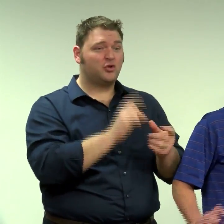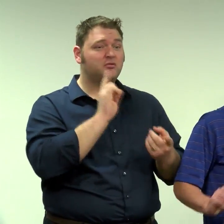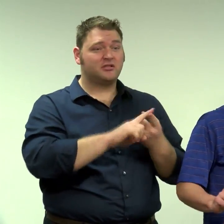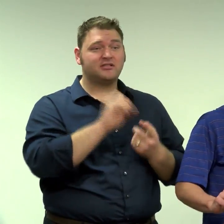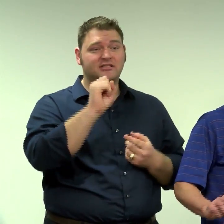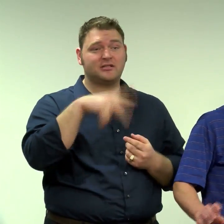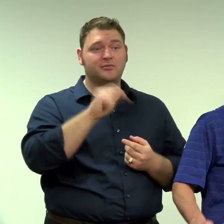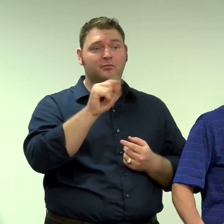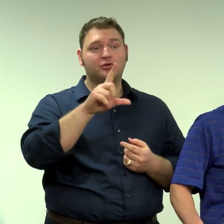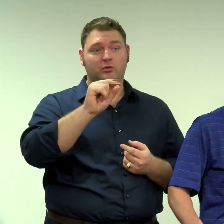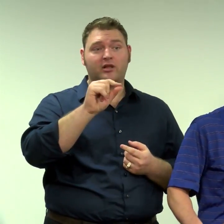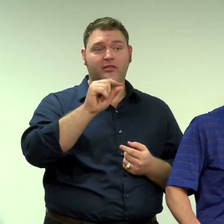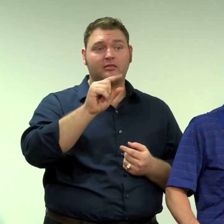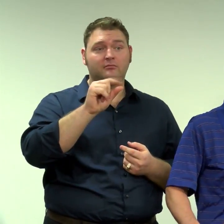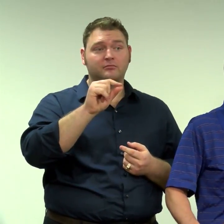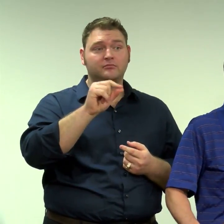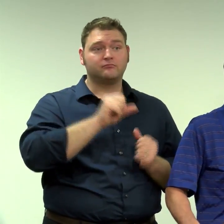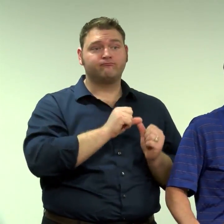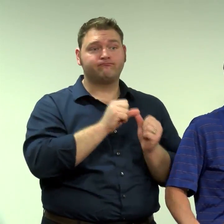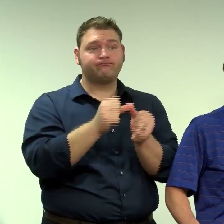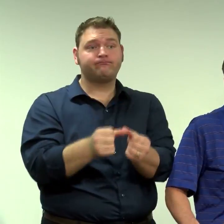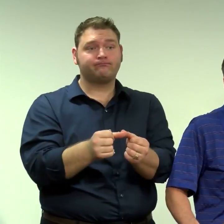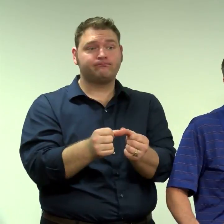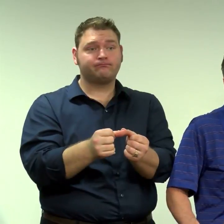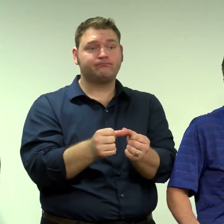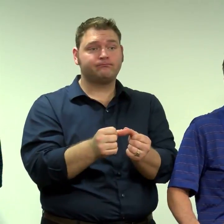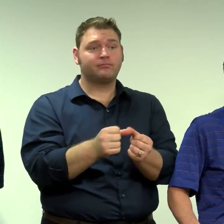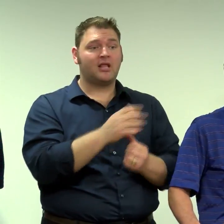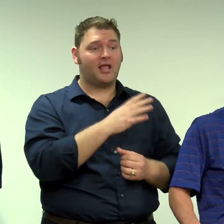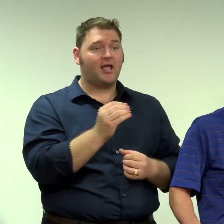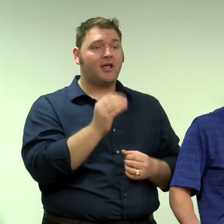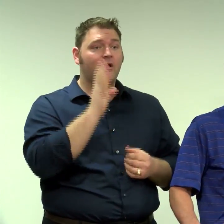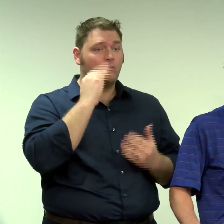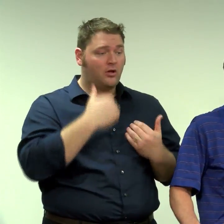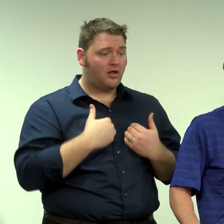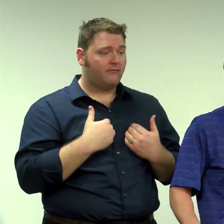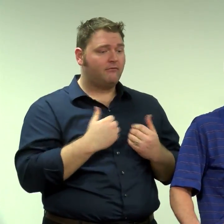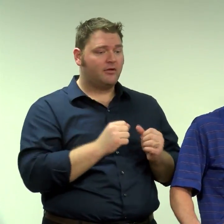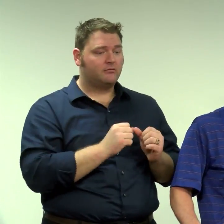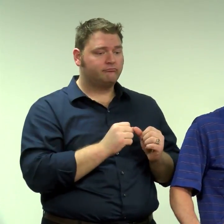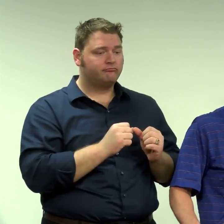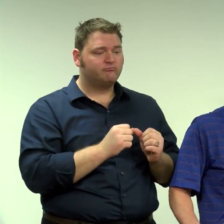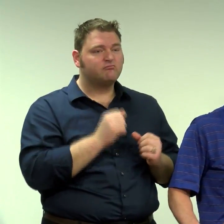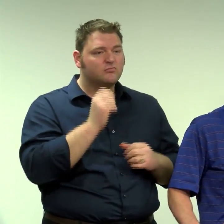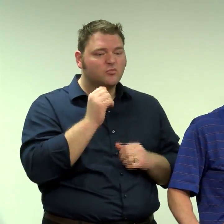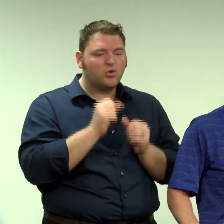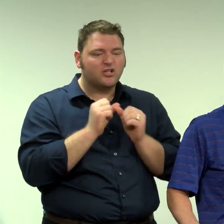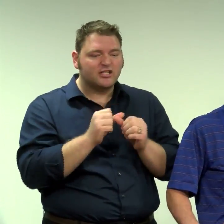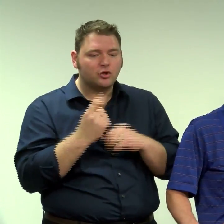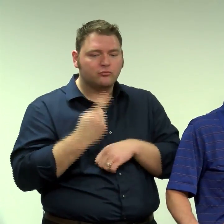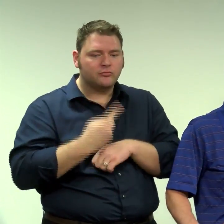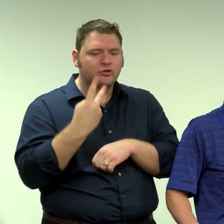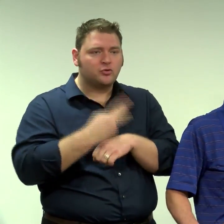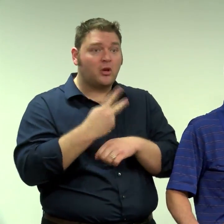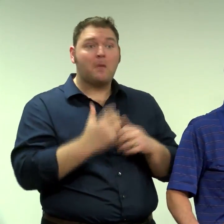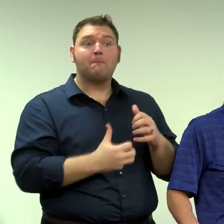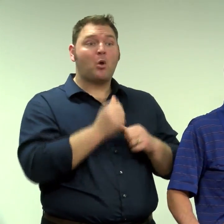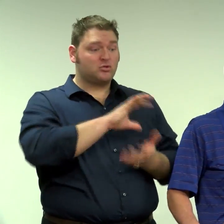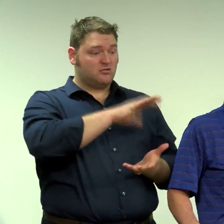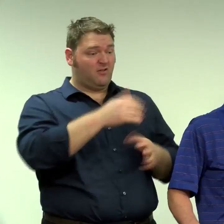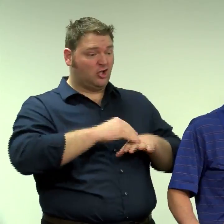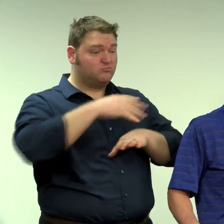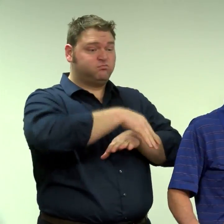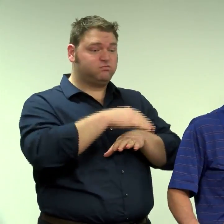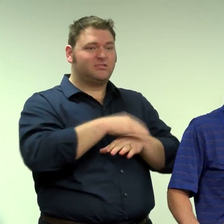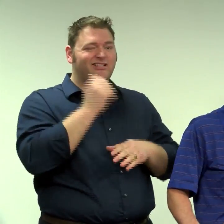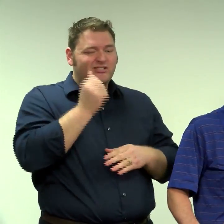some degree of level, peaking out at some time during August 31st in about 2 days. We are in close contact with